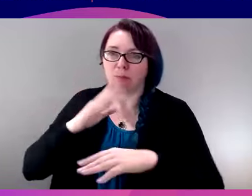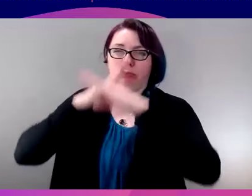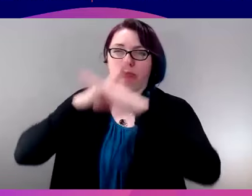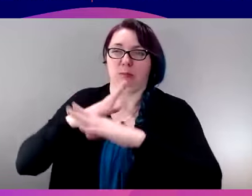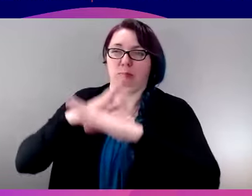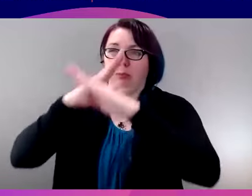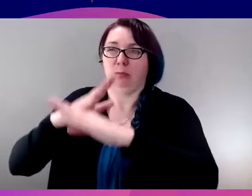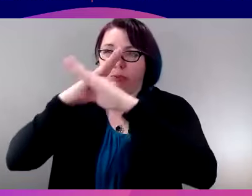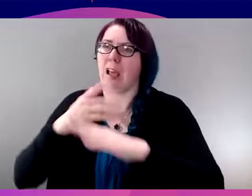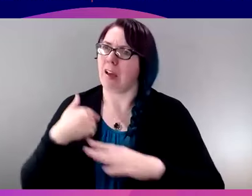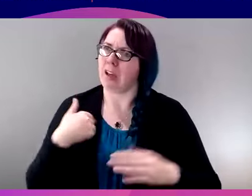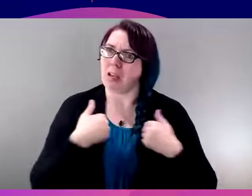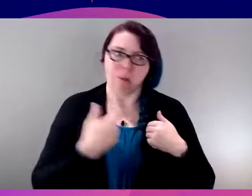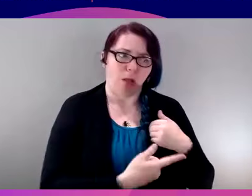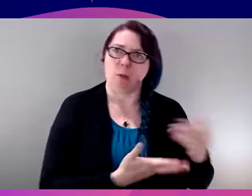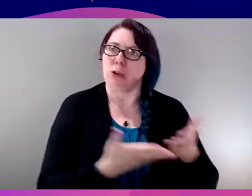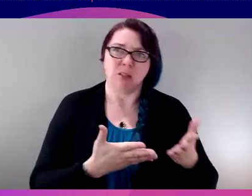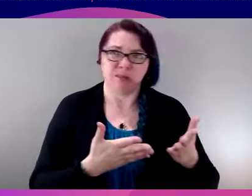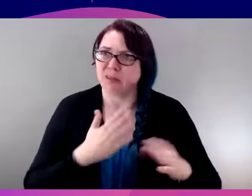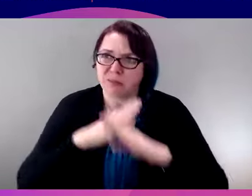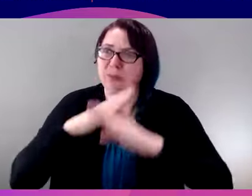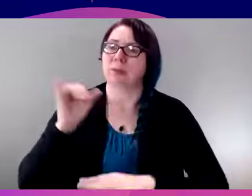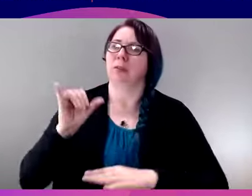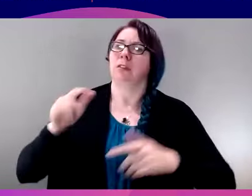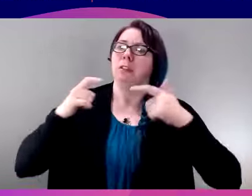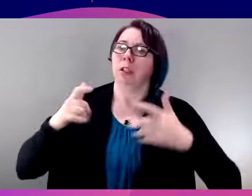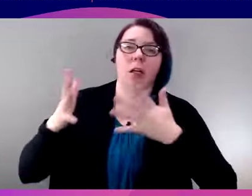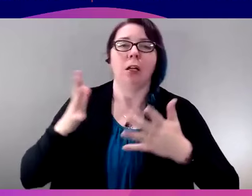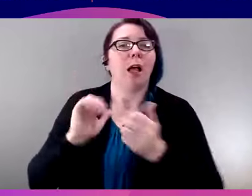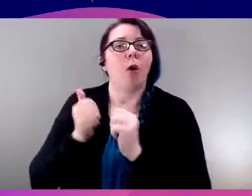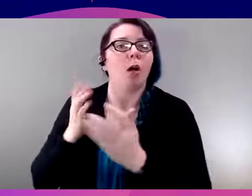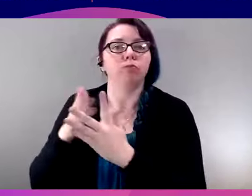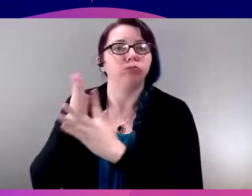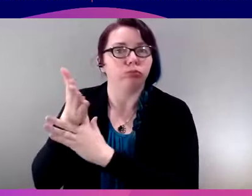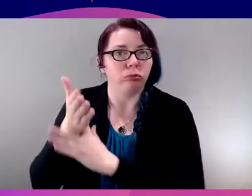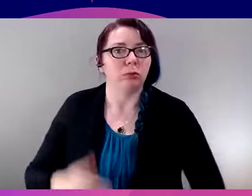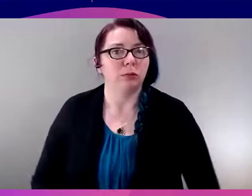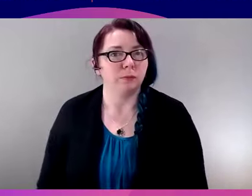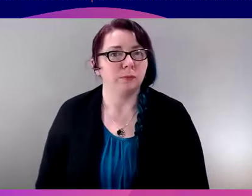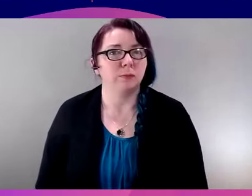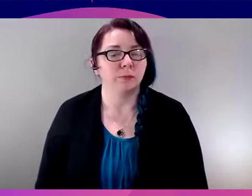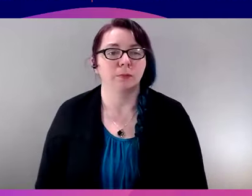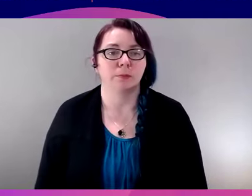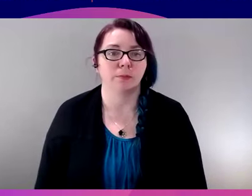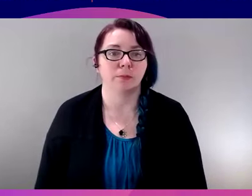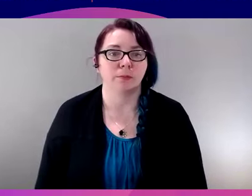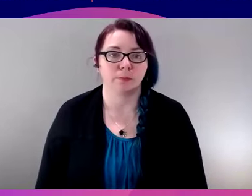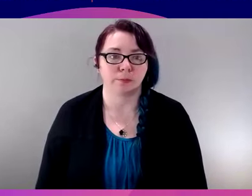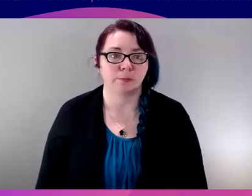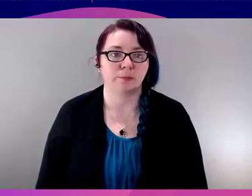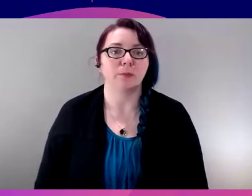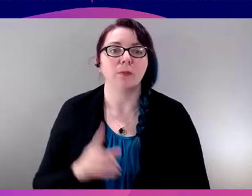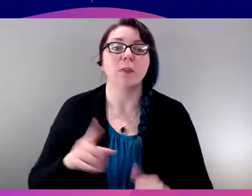I go on, I just want to touch on two pieces of language here. So the first is the language of women. So this language